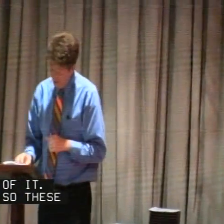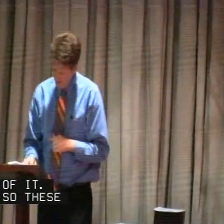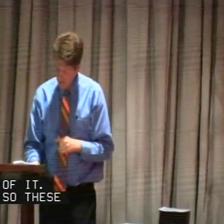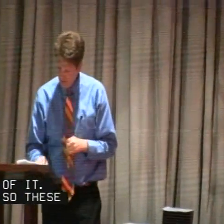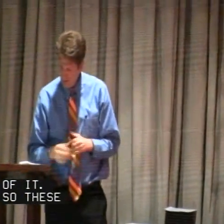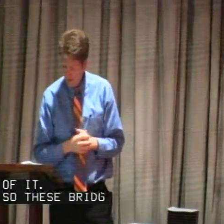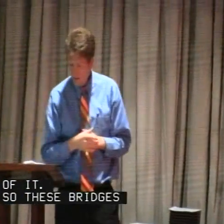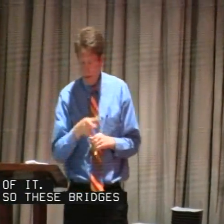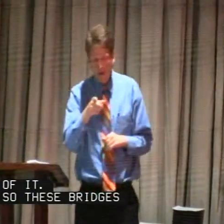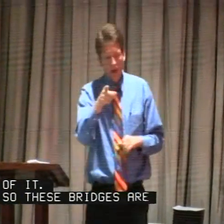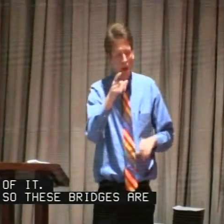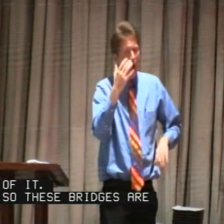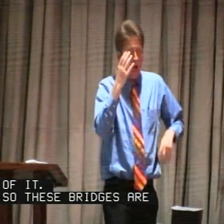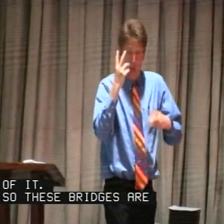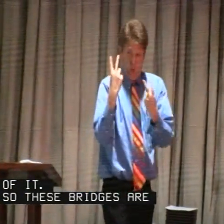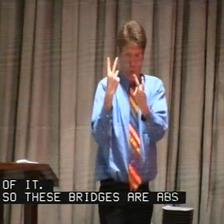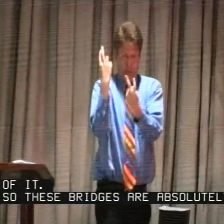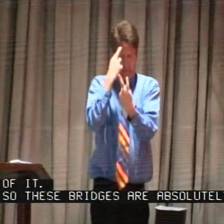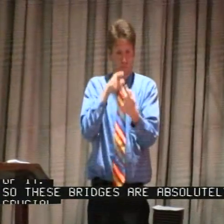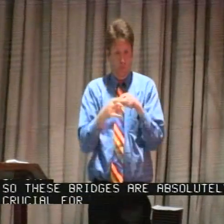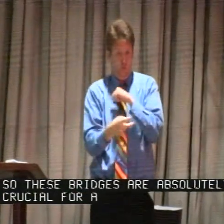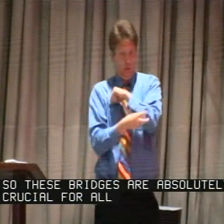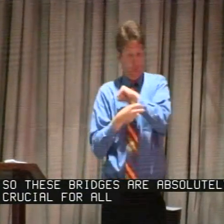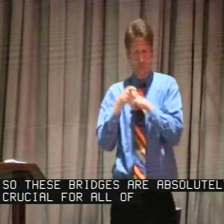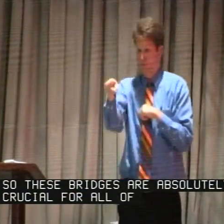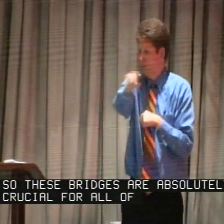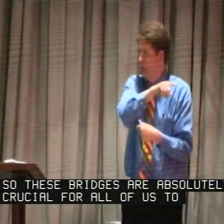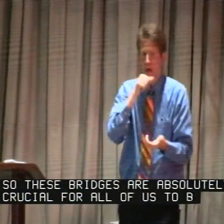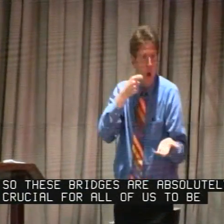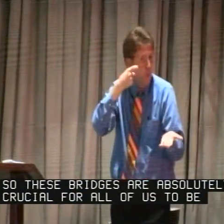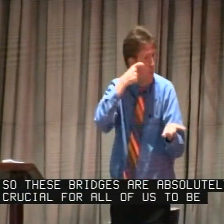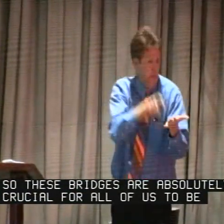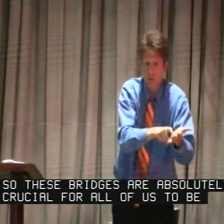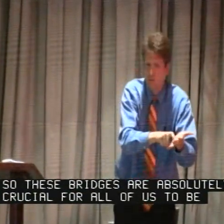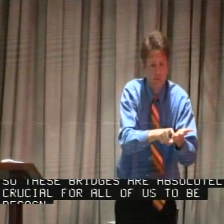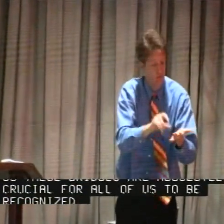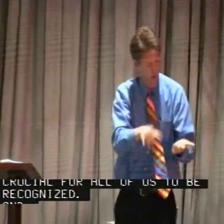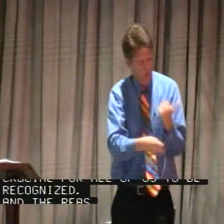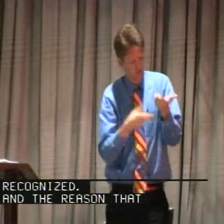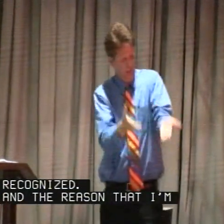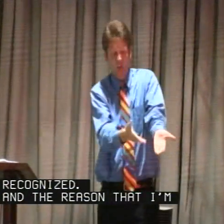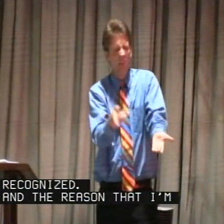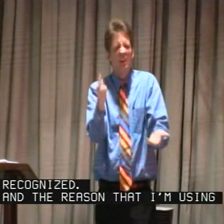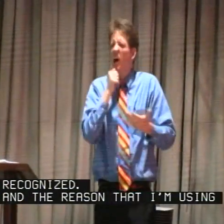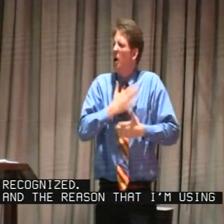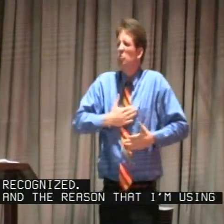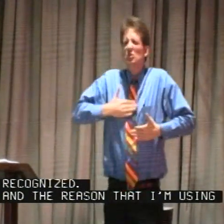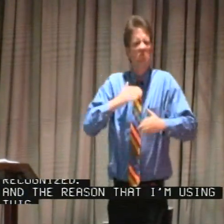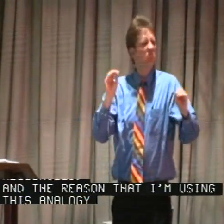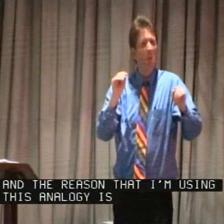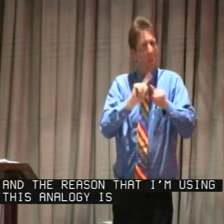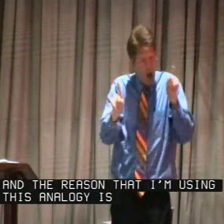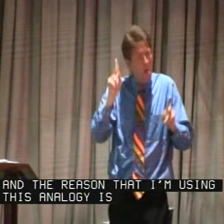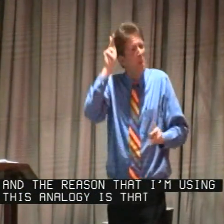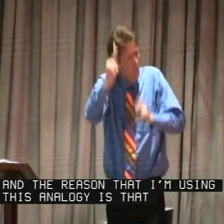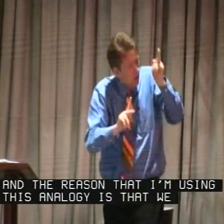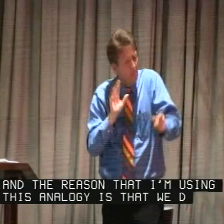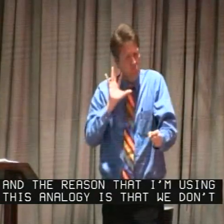of us to be recognizing. And the reason that I'm using this analogy is that we don't notice these bridges and you don't appreciate them,